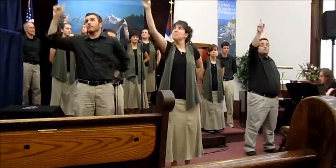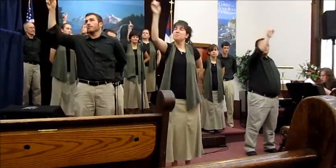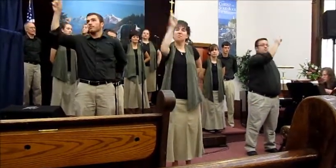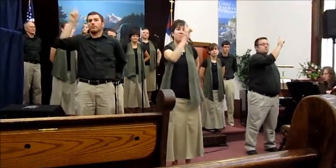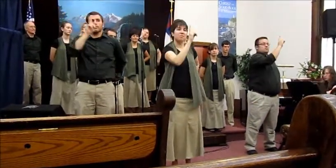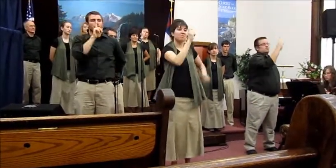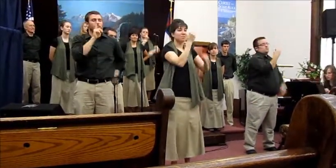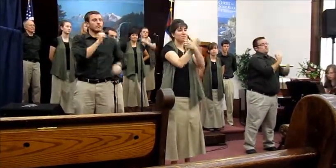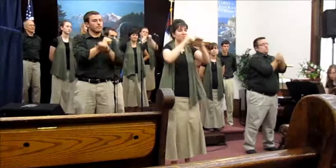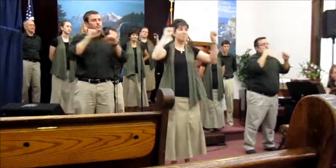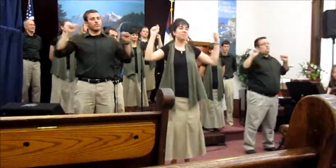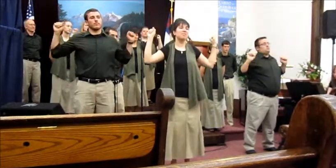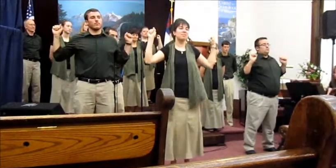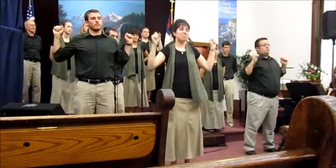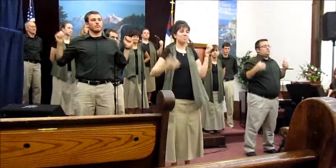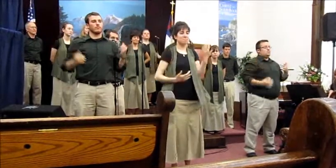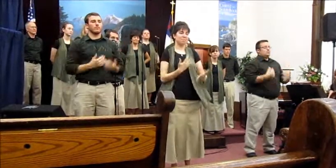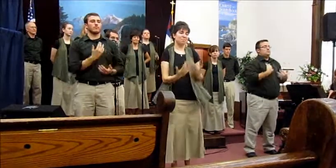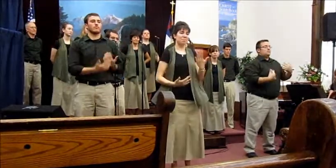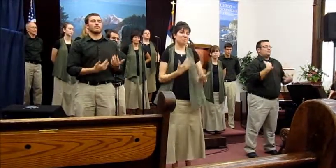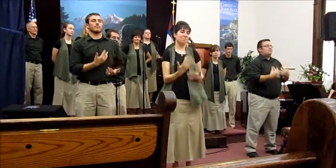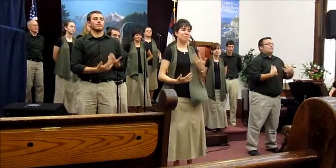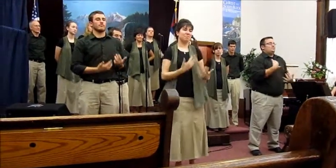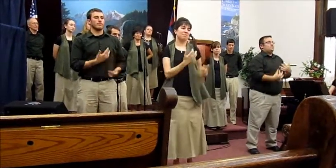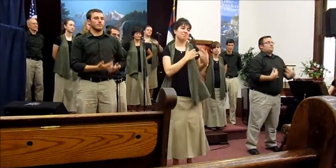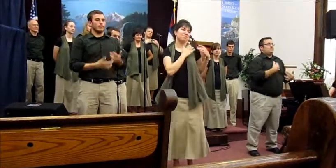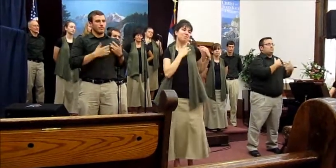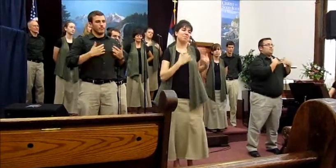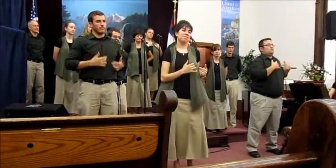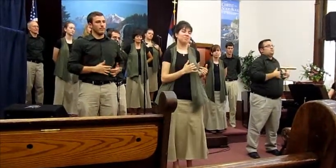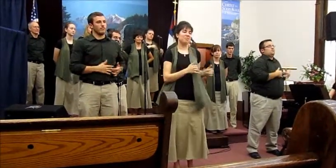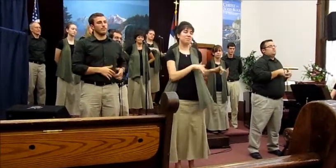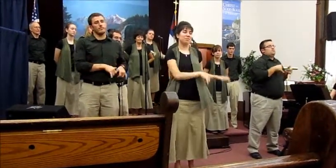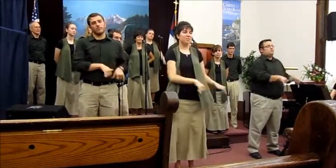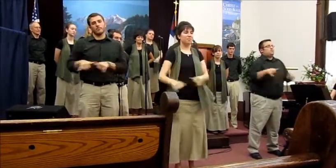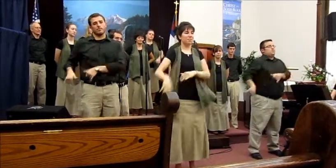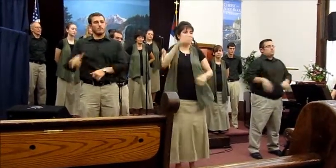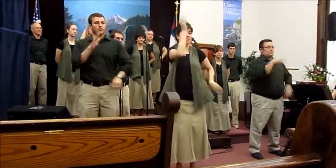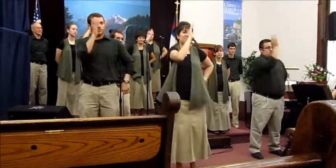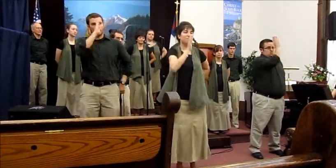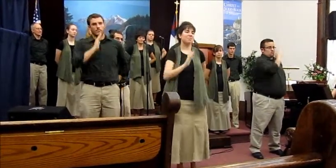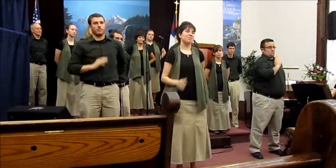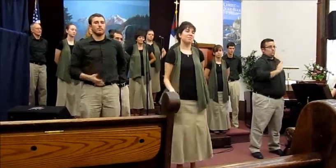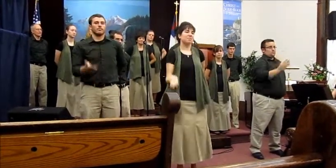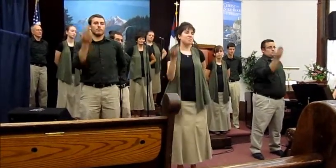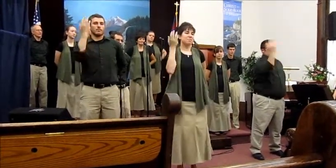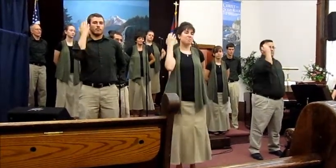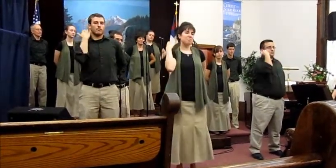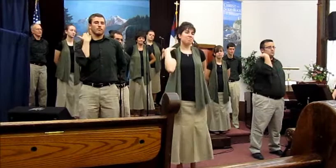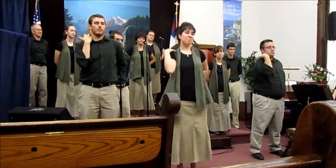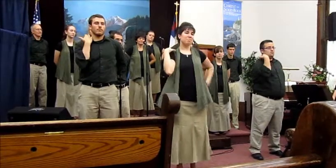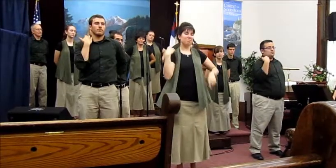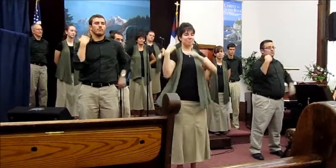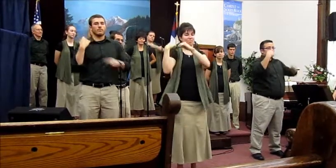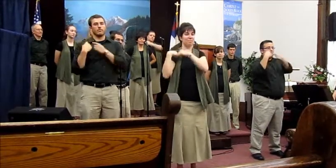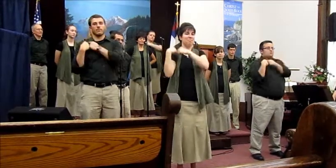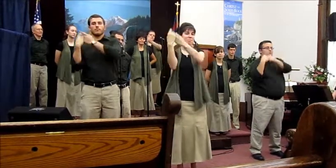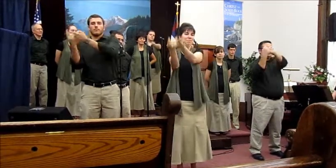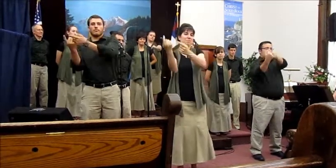darkness to save us. Burn in our hearts like never before, until